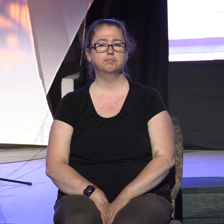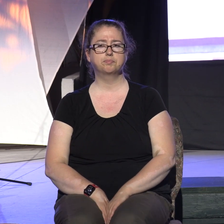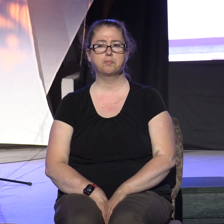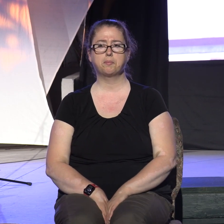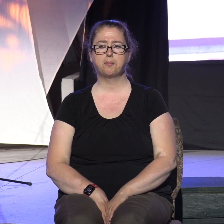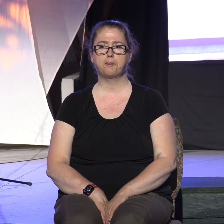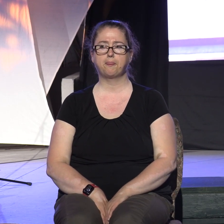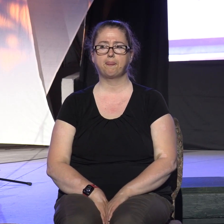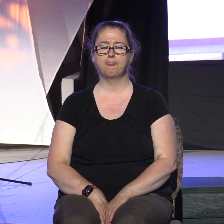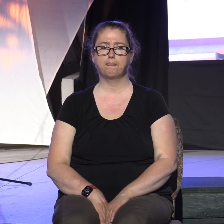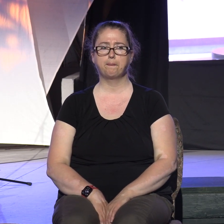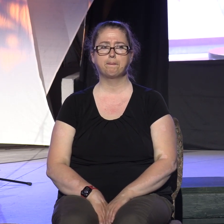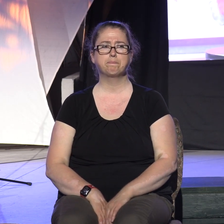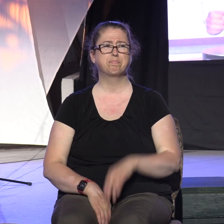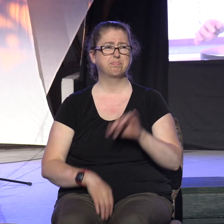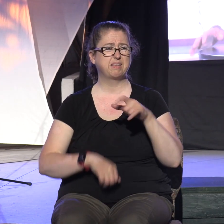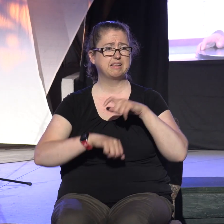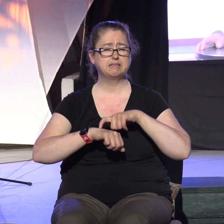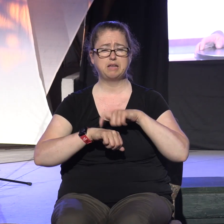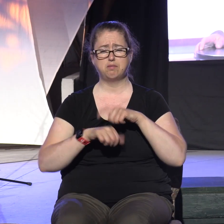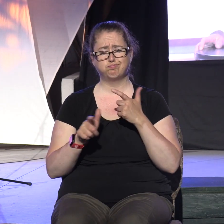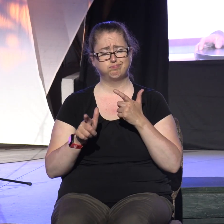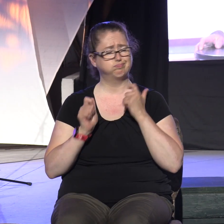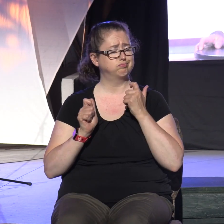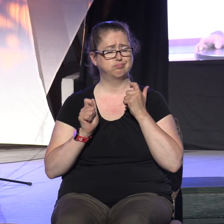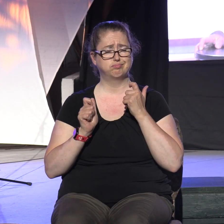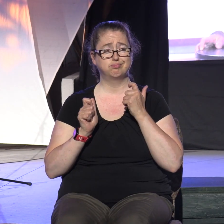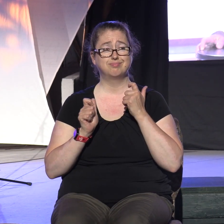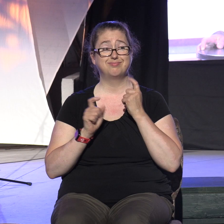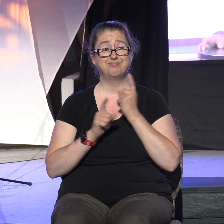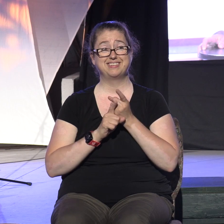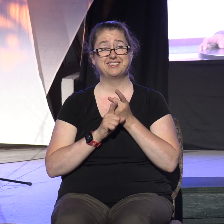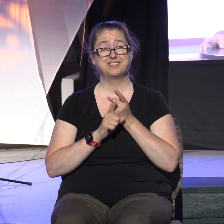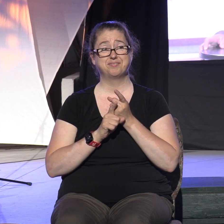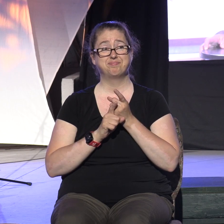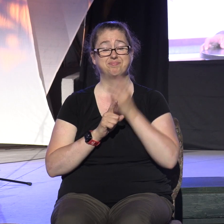was 1991, I think, the last time I was at the Gladstone Camp Meeting.